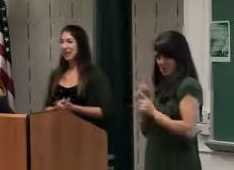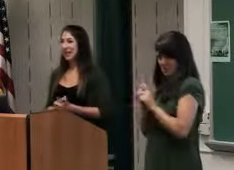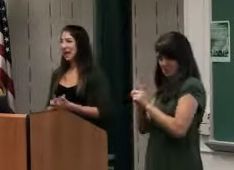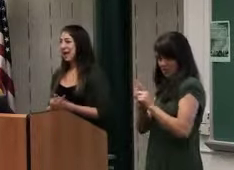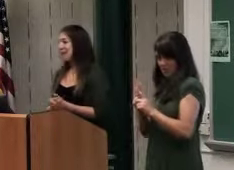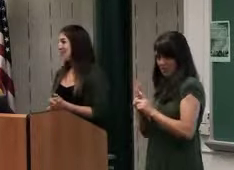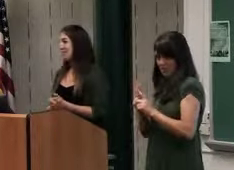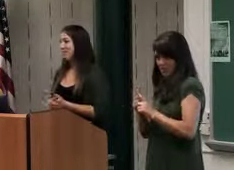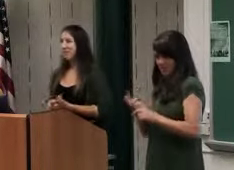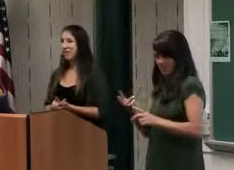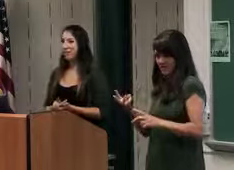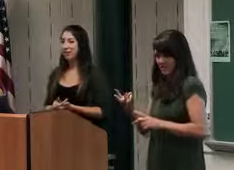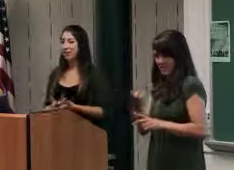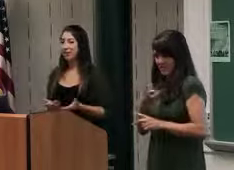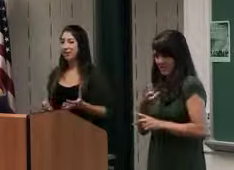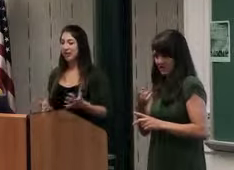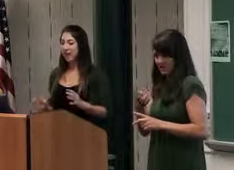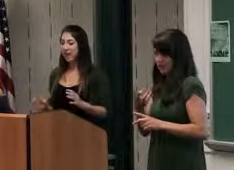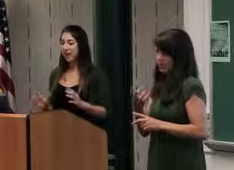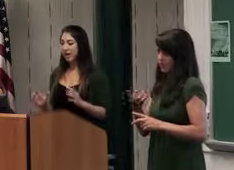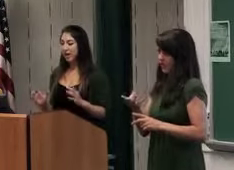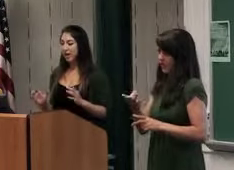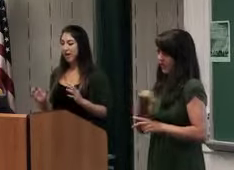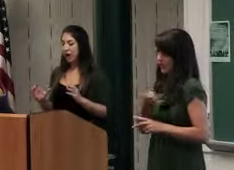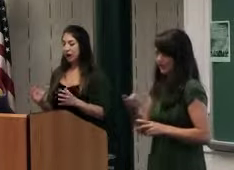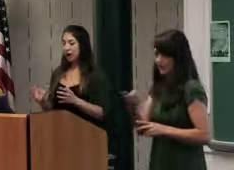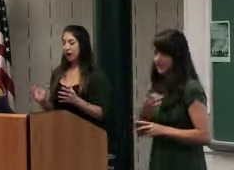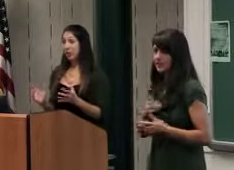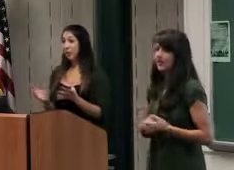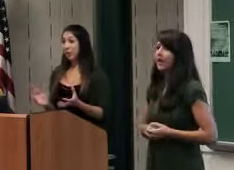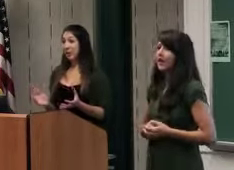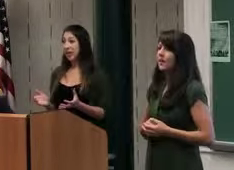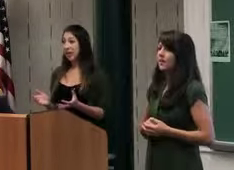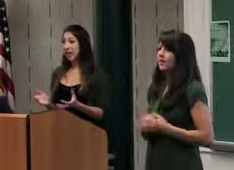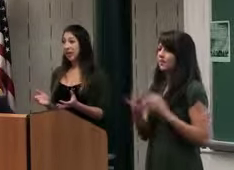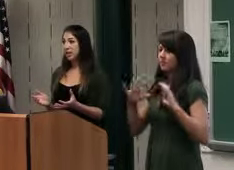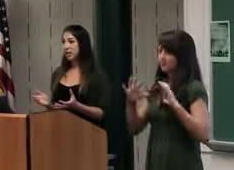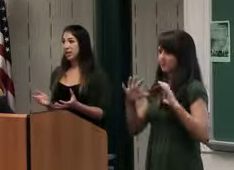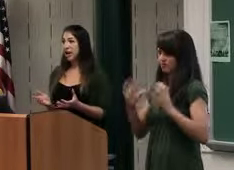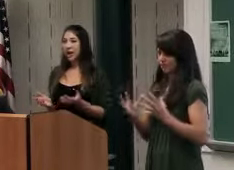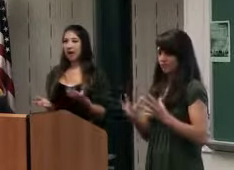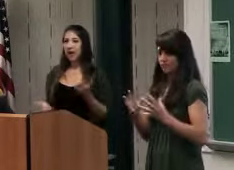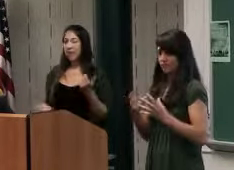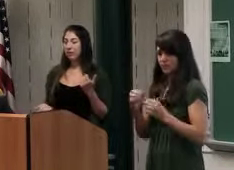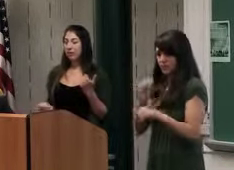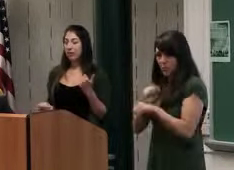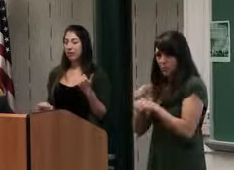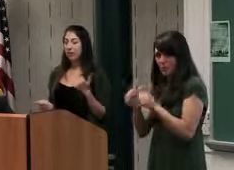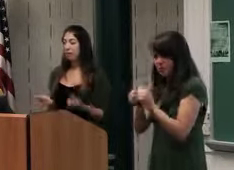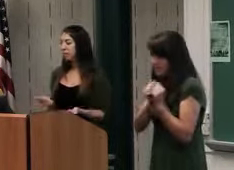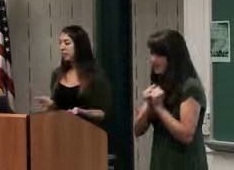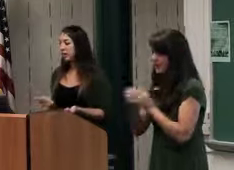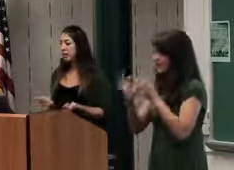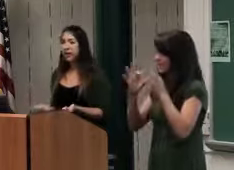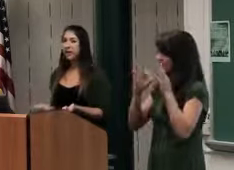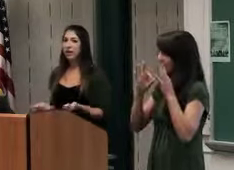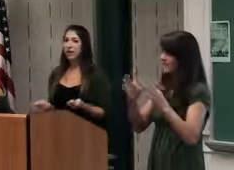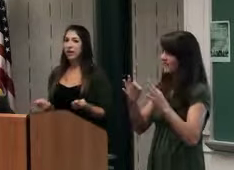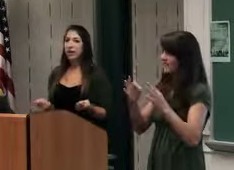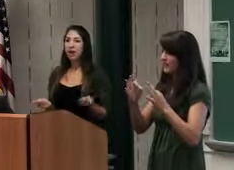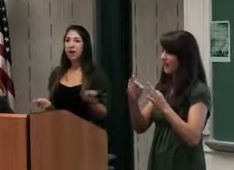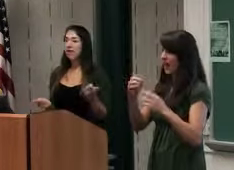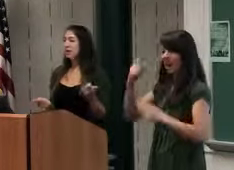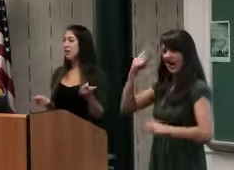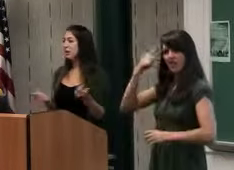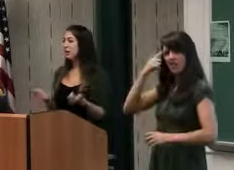amazing. Honestly, I never would have expected that a group could work so well together. I thought everyone was being extremely